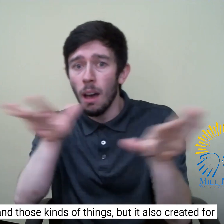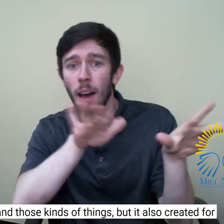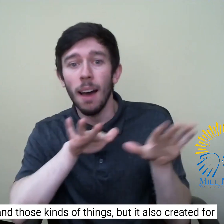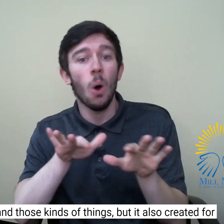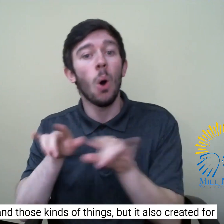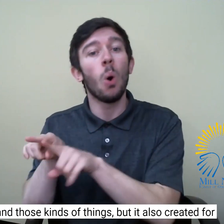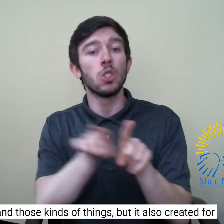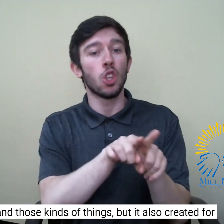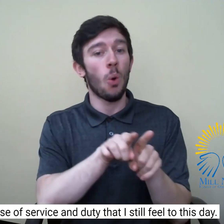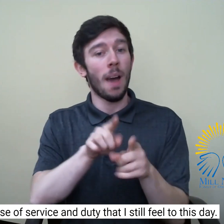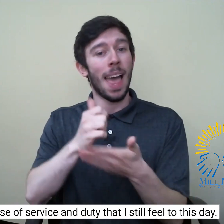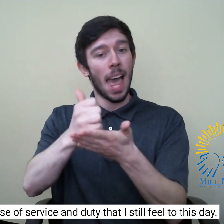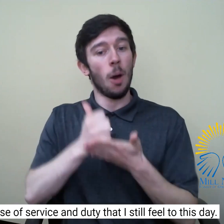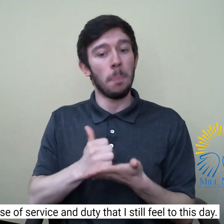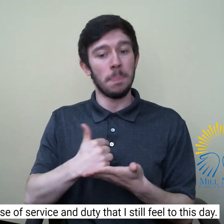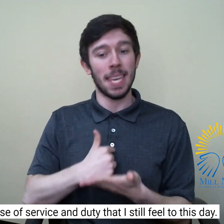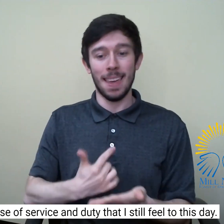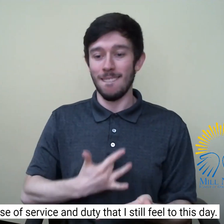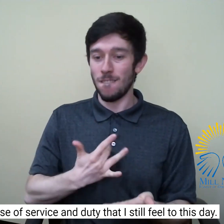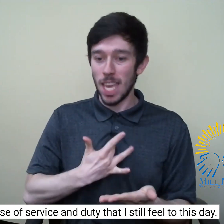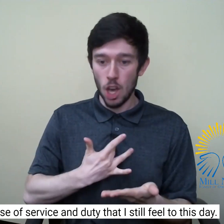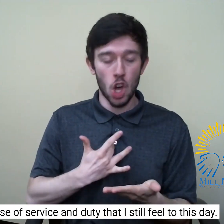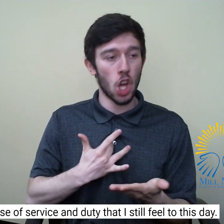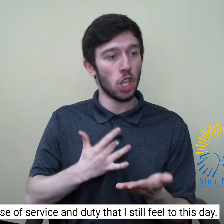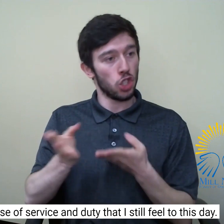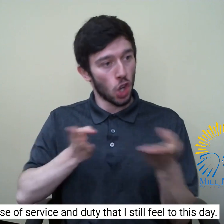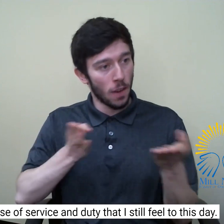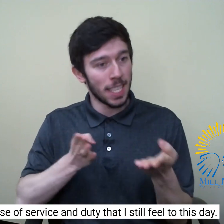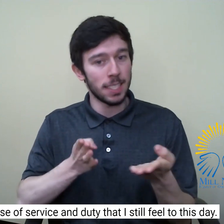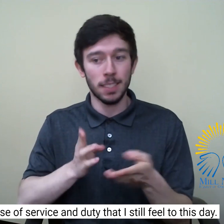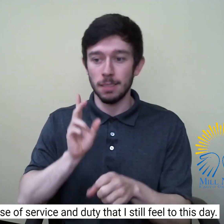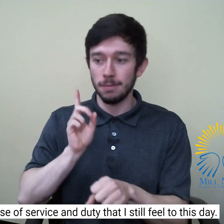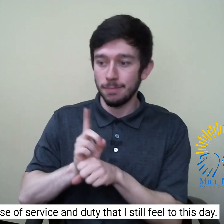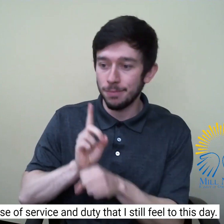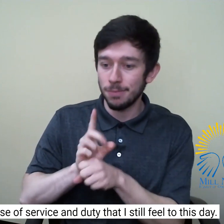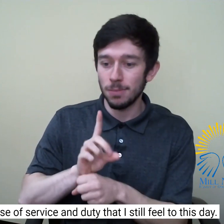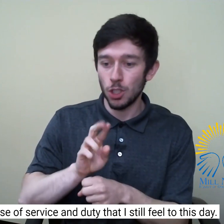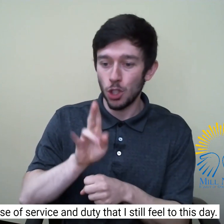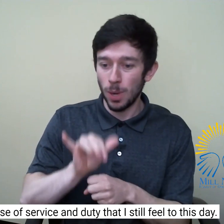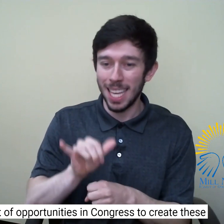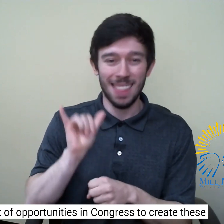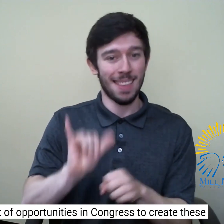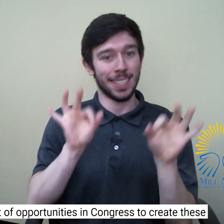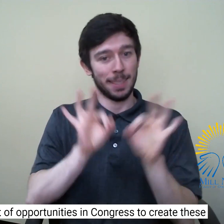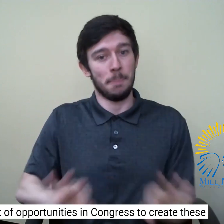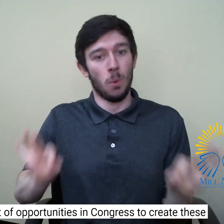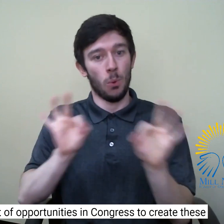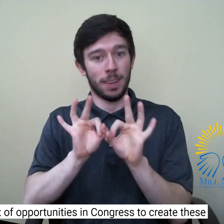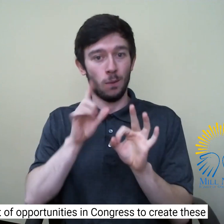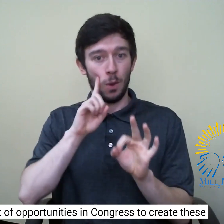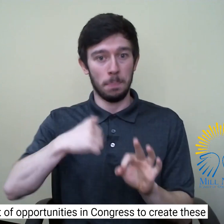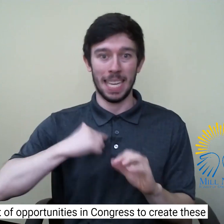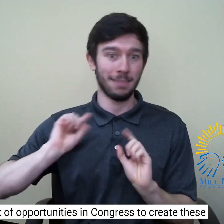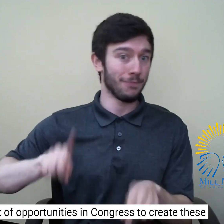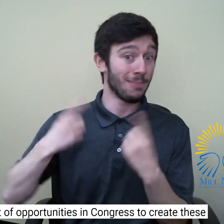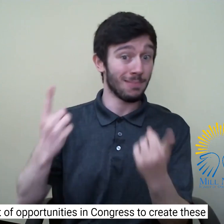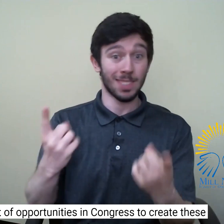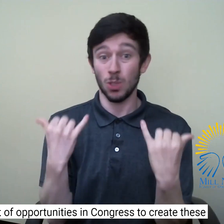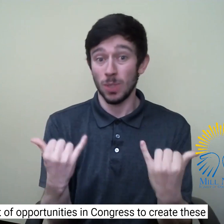also created for me a constant sense of service and duty that I still feel to this day. So we have a lot of opportunities in Congress to create